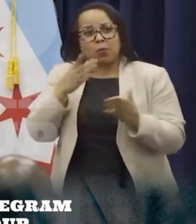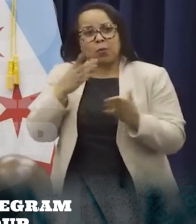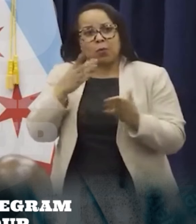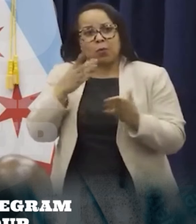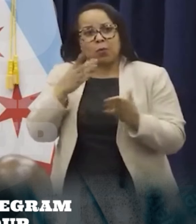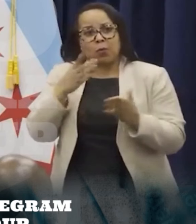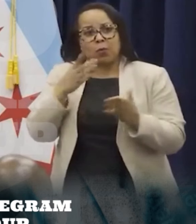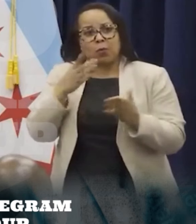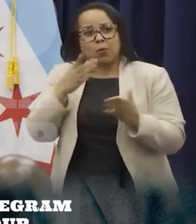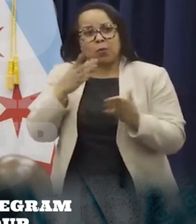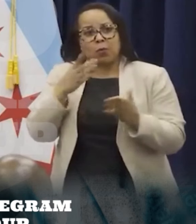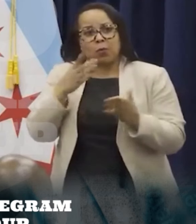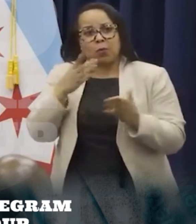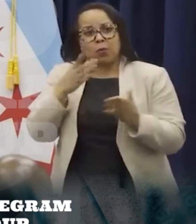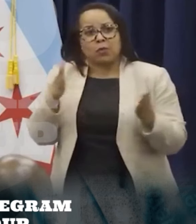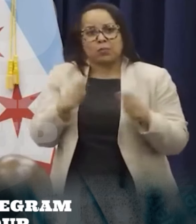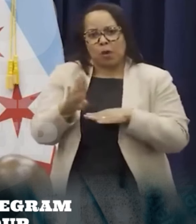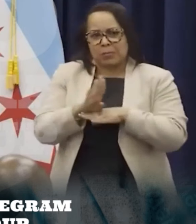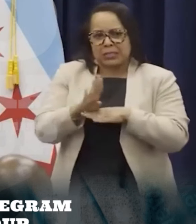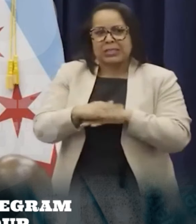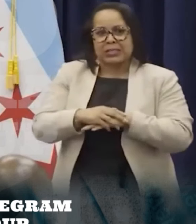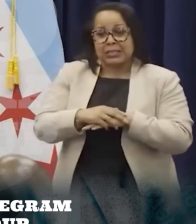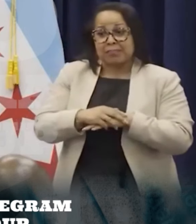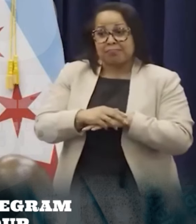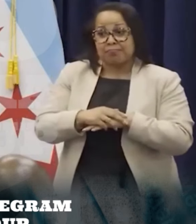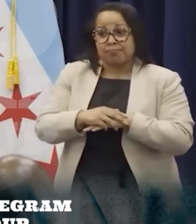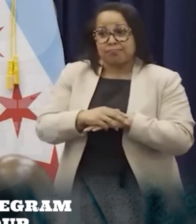small businesses, though, now, was it?